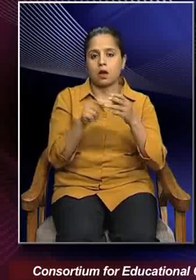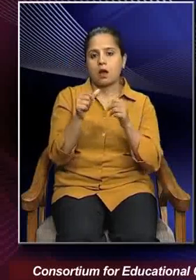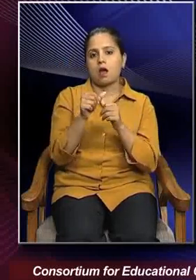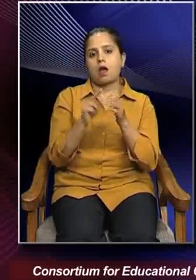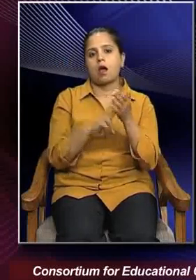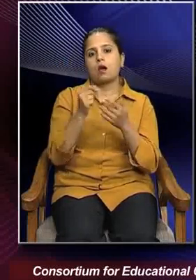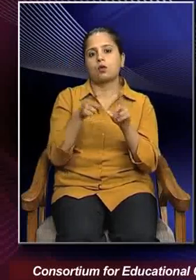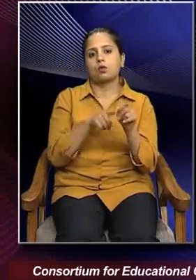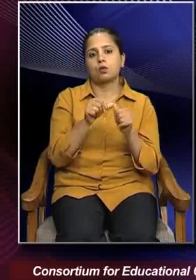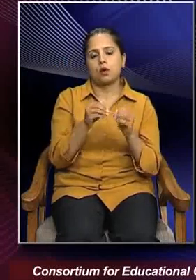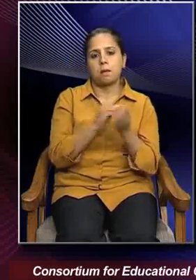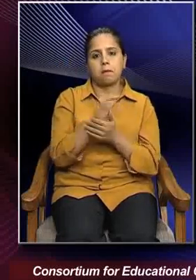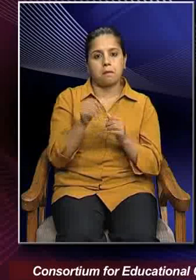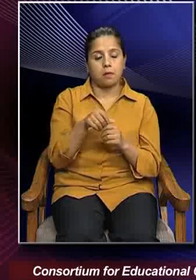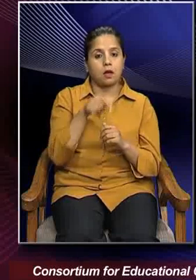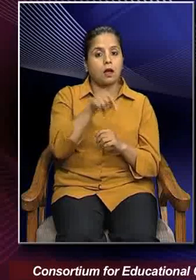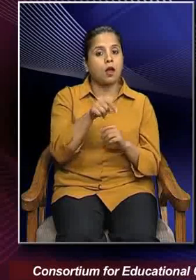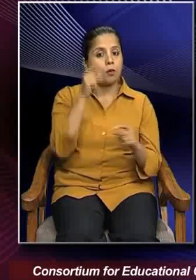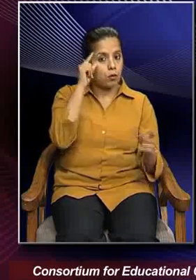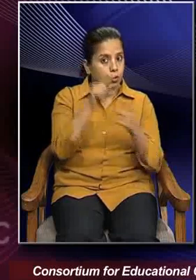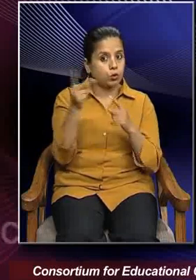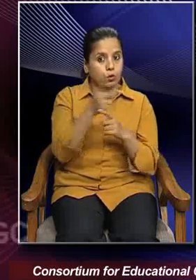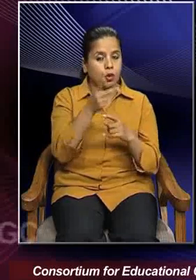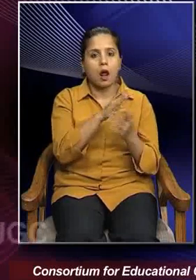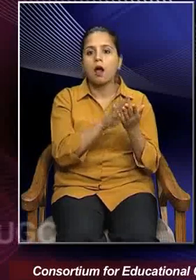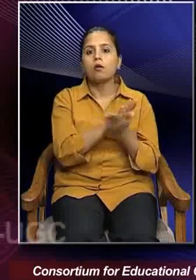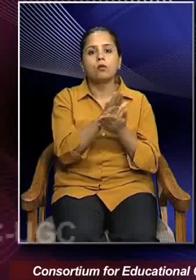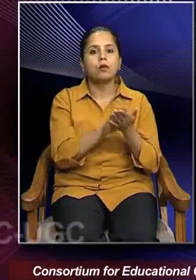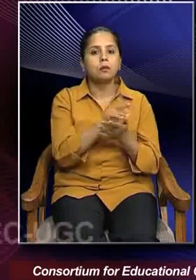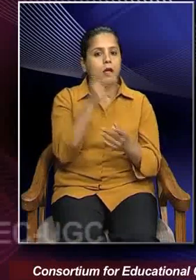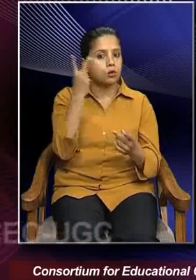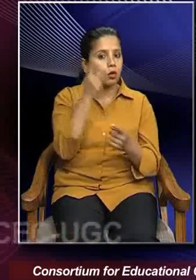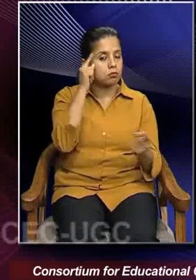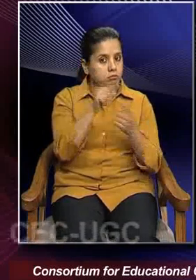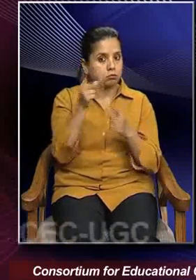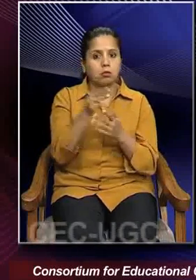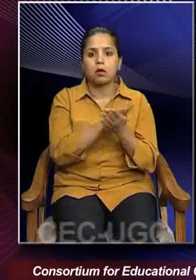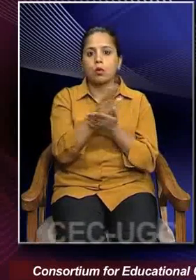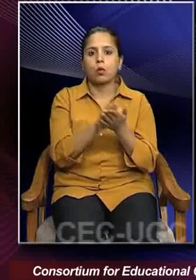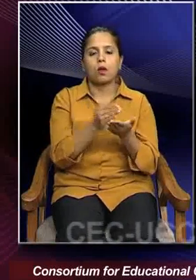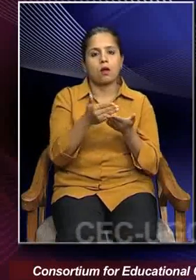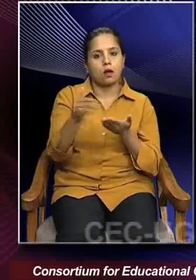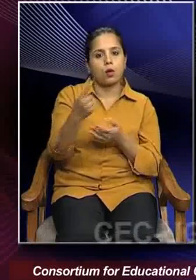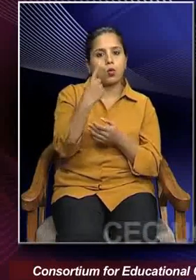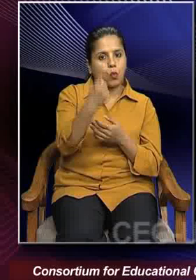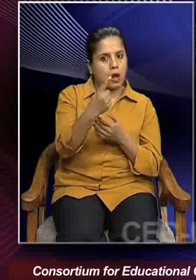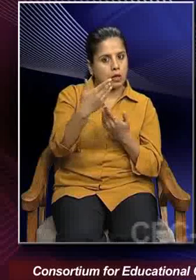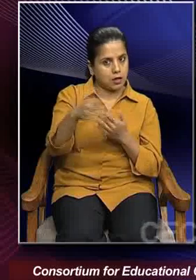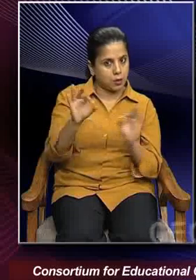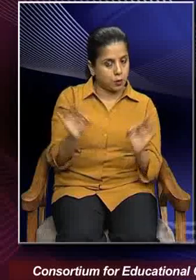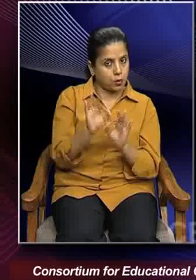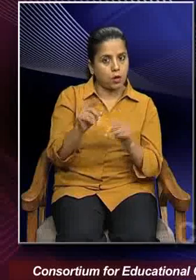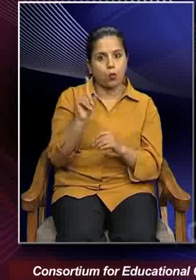is also termed as mutual non-existence. So, mutual non-existence means the exclusion of one thing by